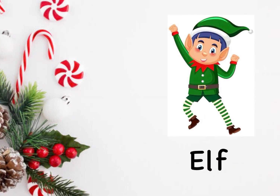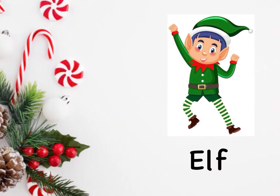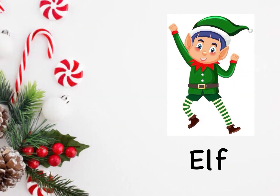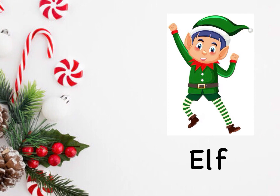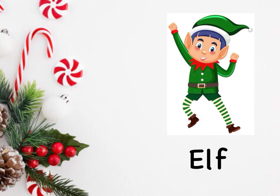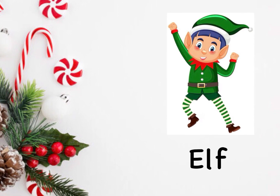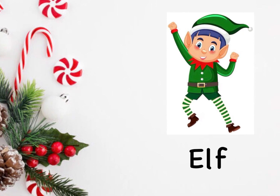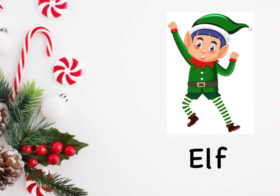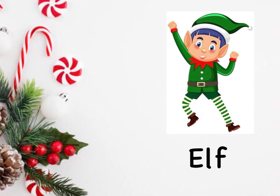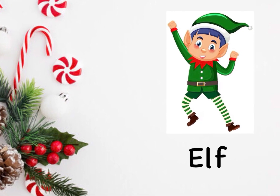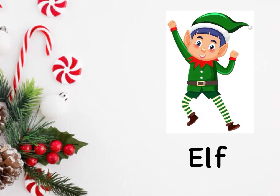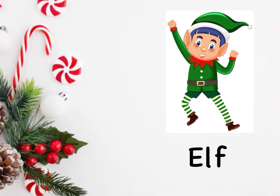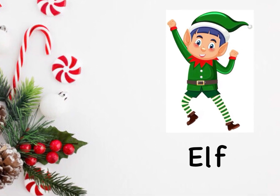The next sign is elf.